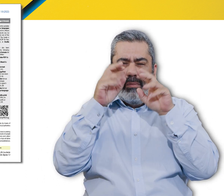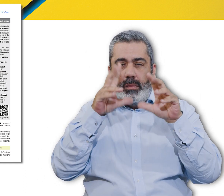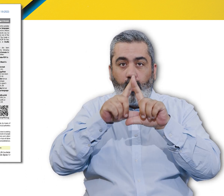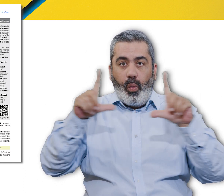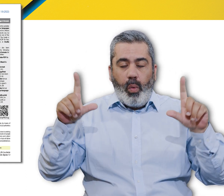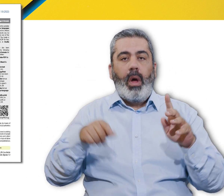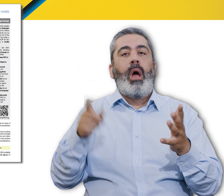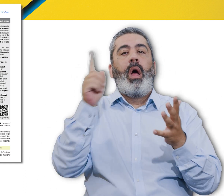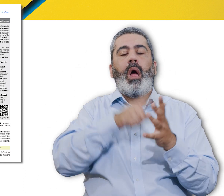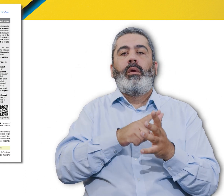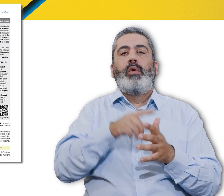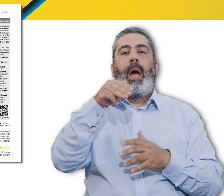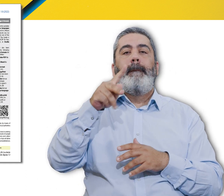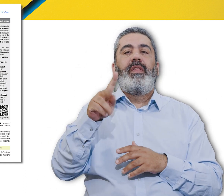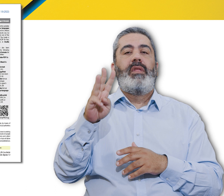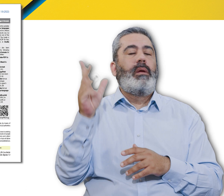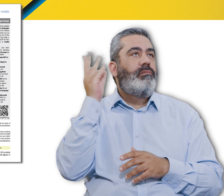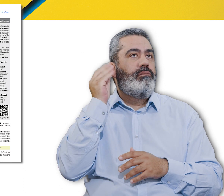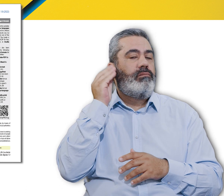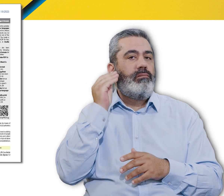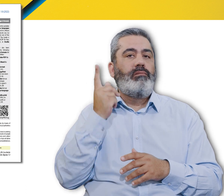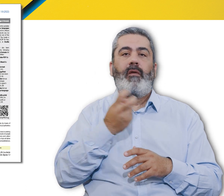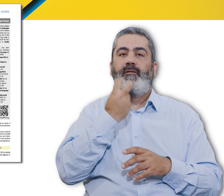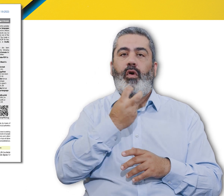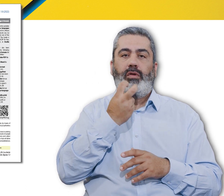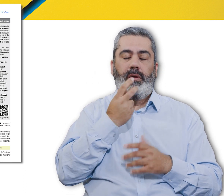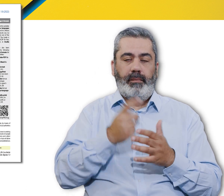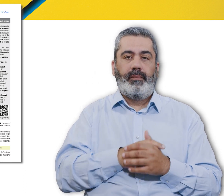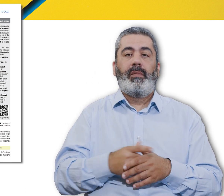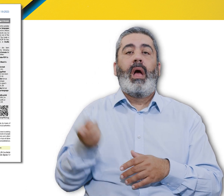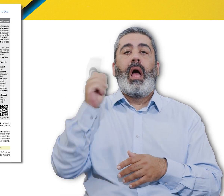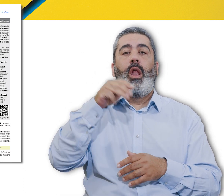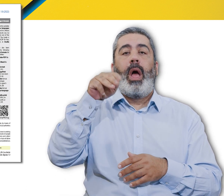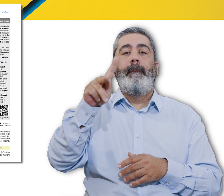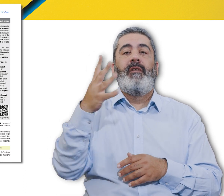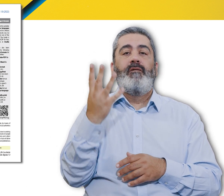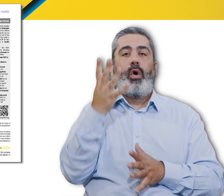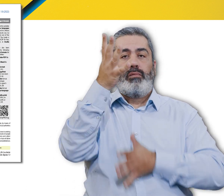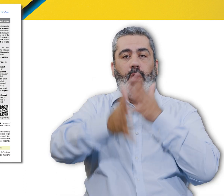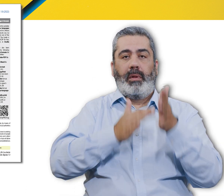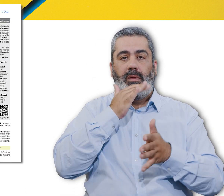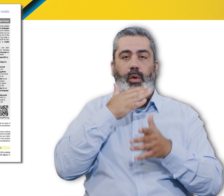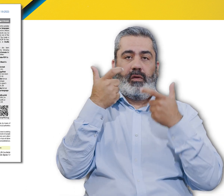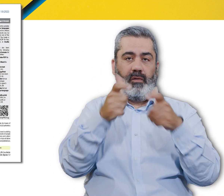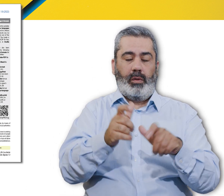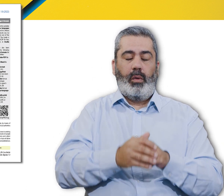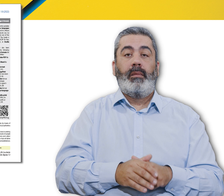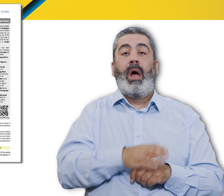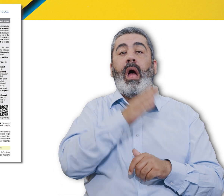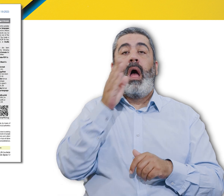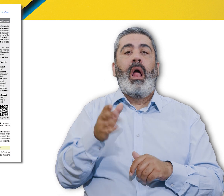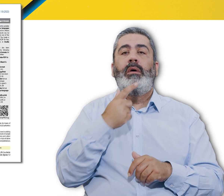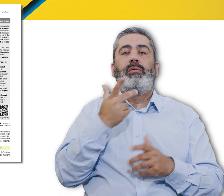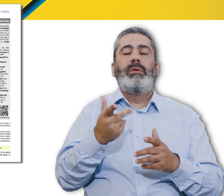readers. Equivalent audio format, MP3, with synthetic voice via text-to-speech technology.